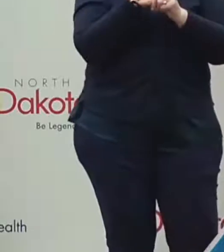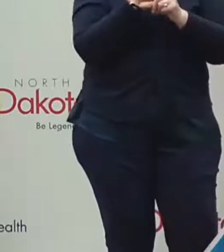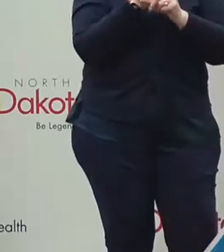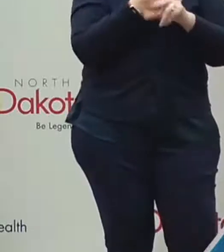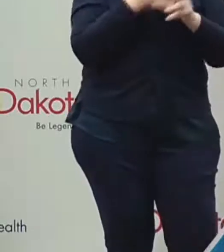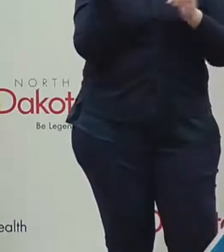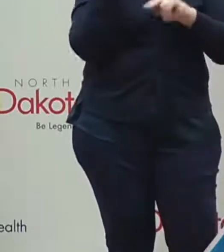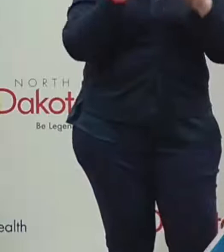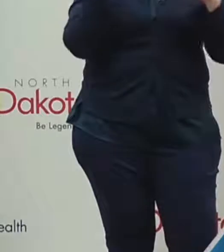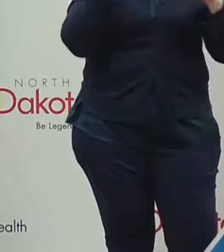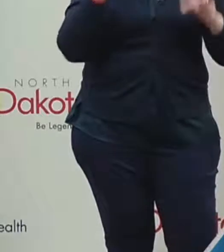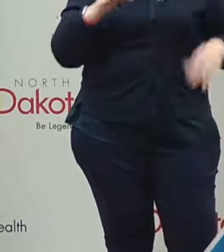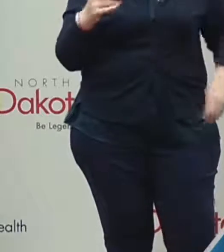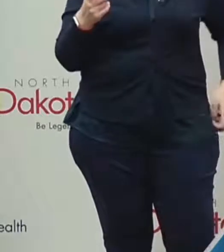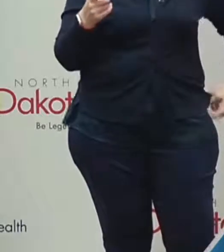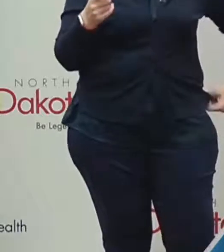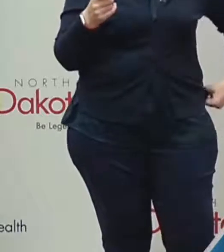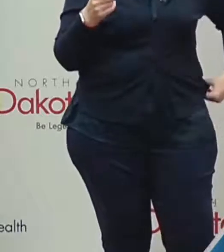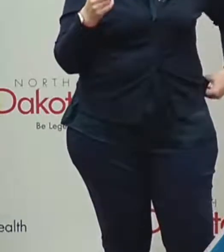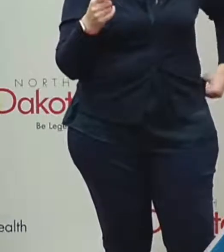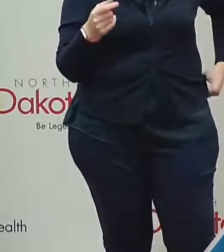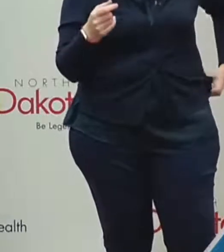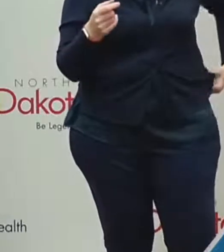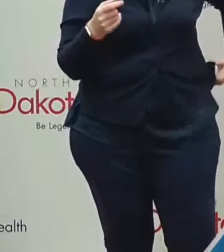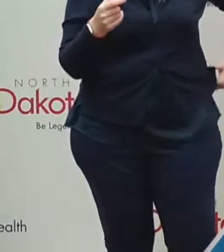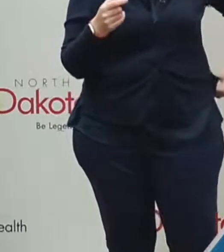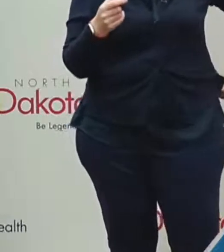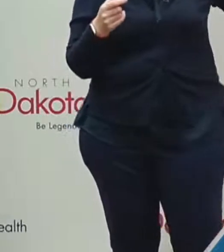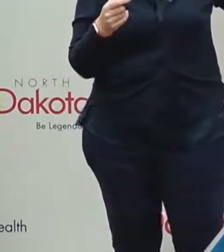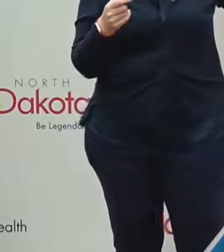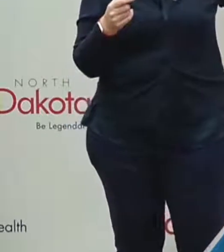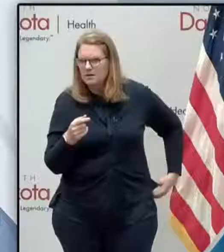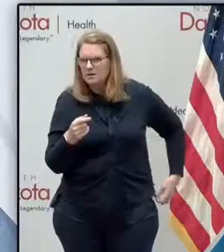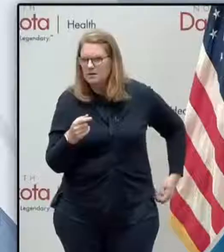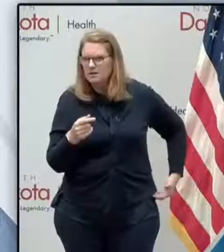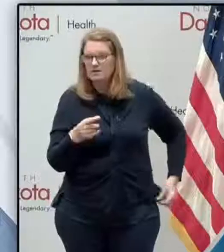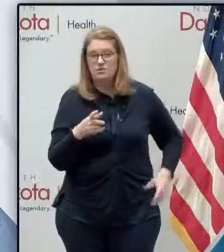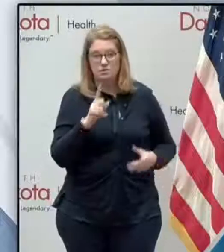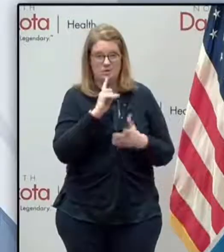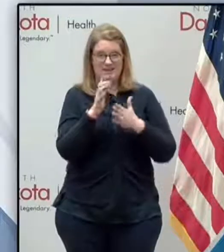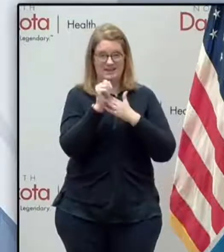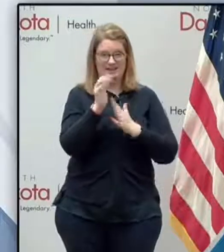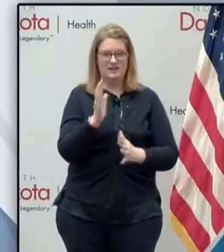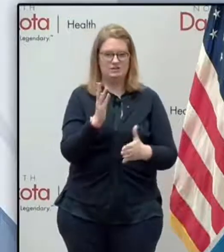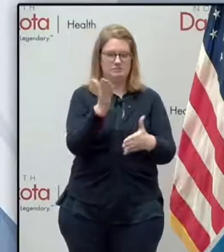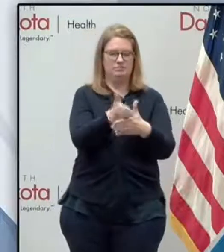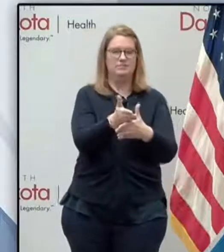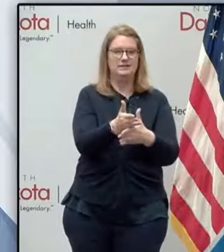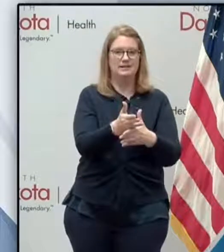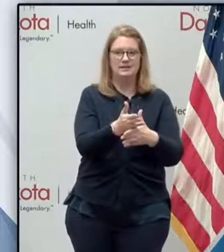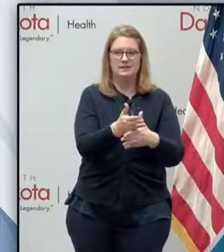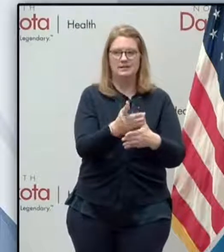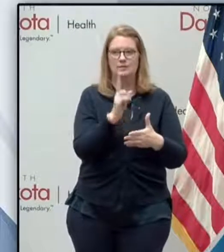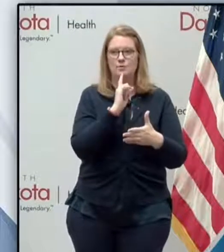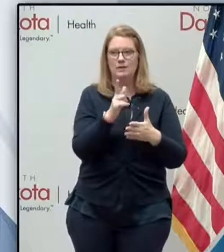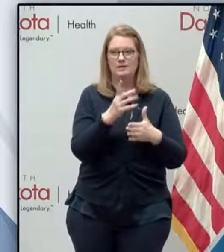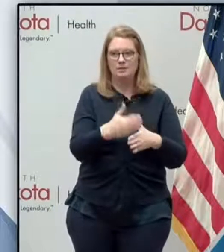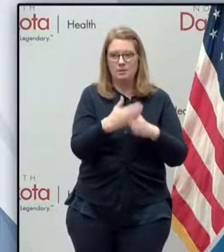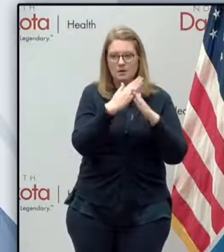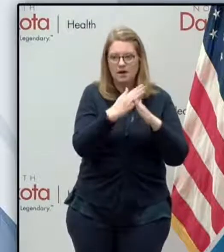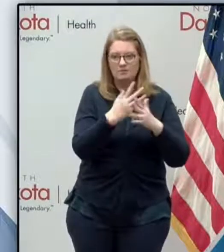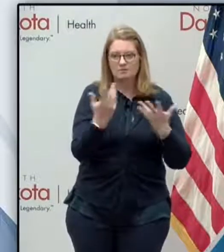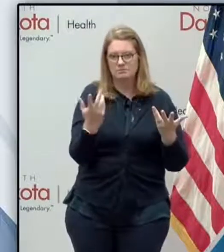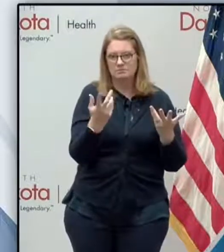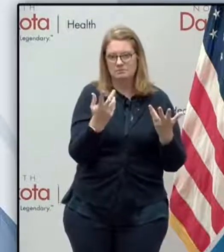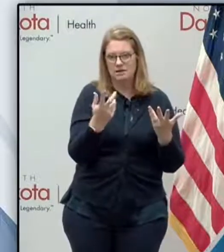their choices. But at some point, do leaders have to step in to protect the rest of the population who is adhering to